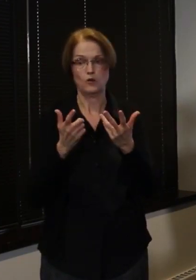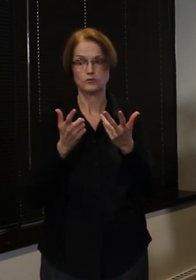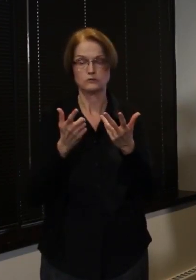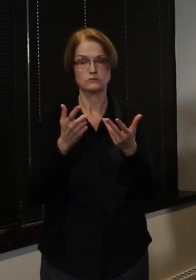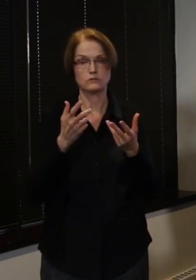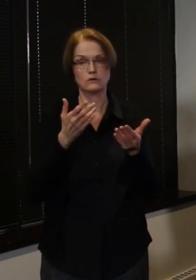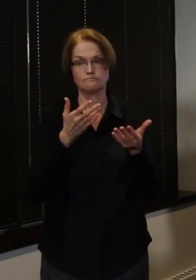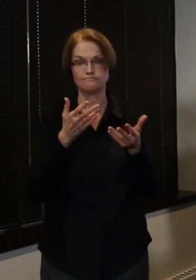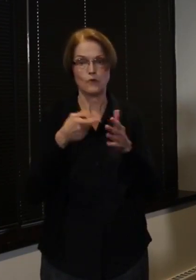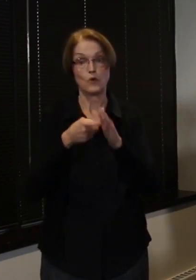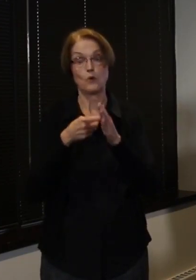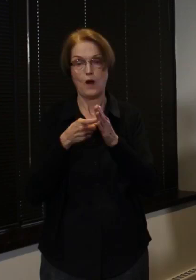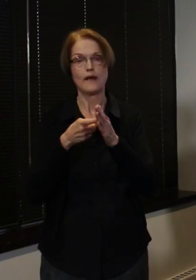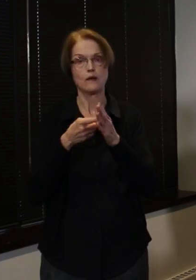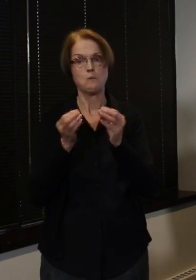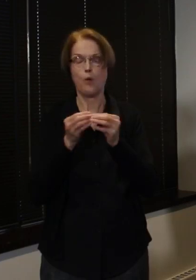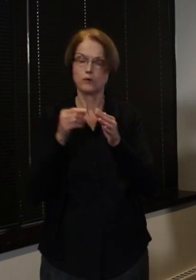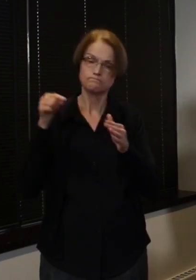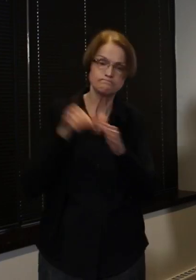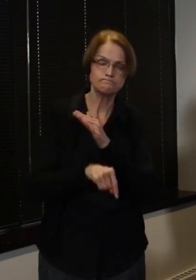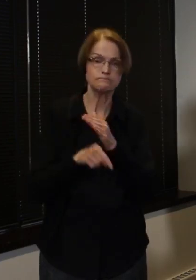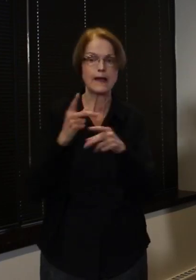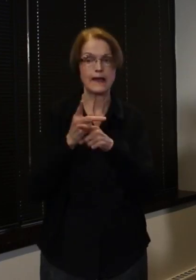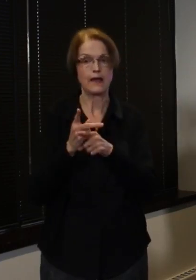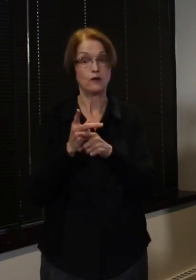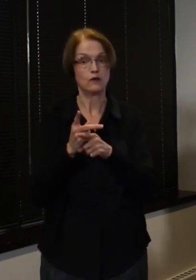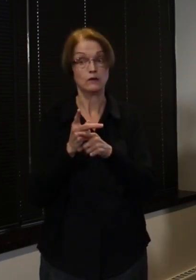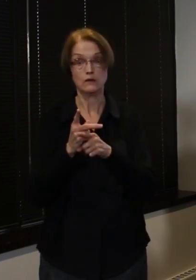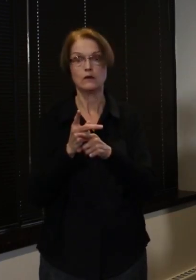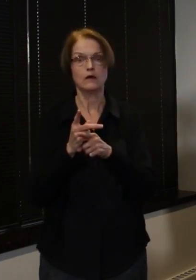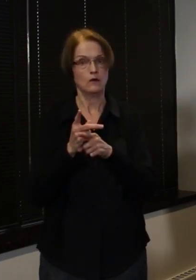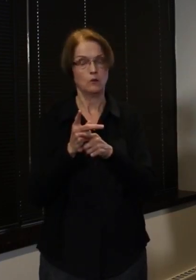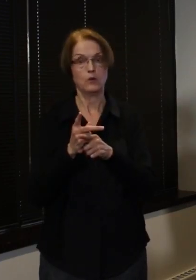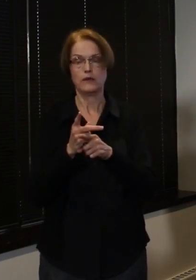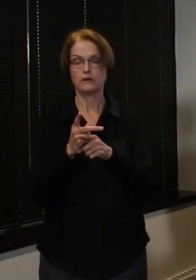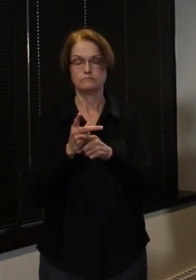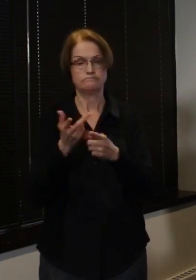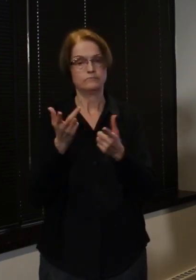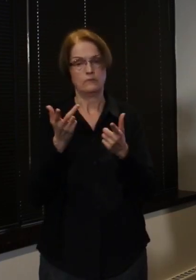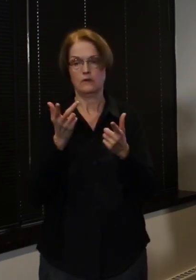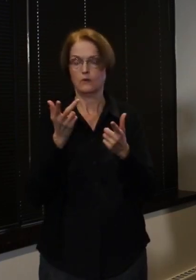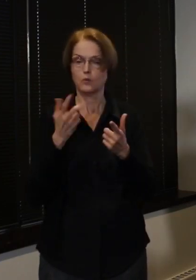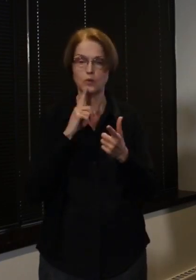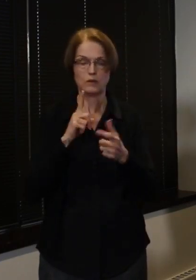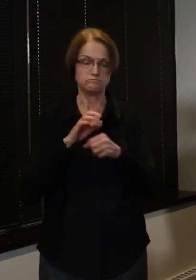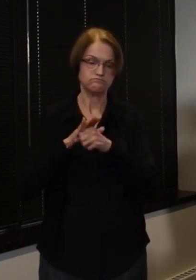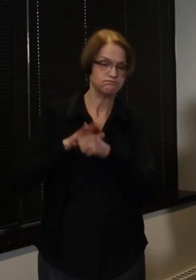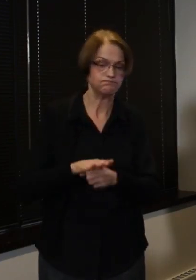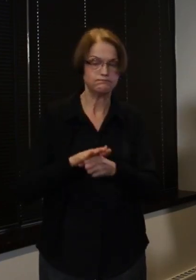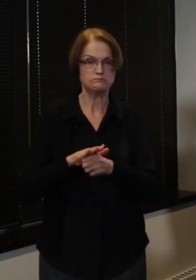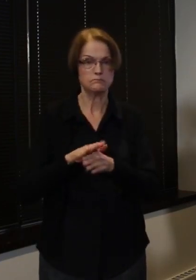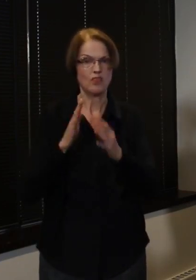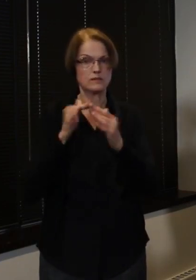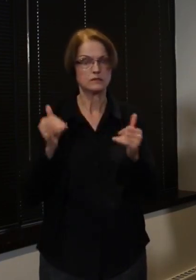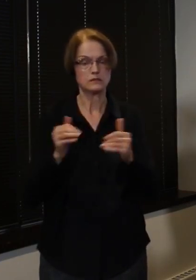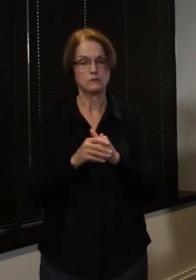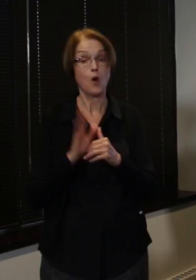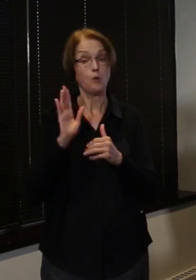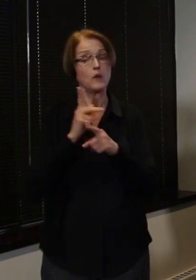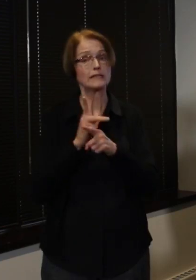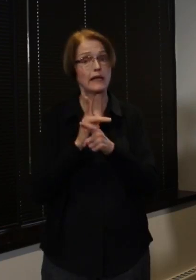require a higher level of care, it puts a strain on our systems. Now, we'll always take care of those patients, but it certainly